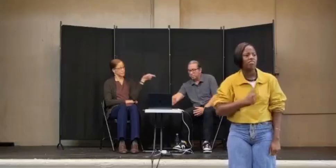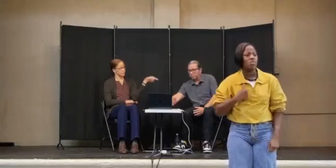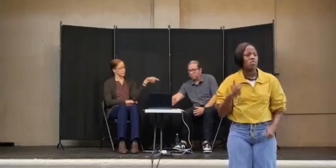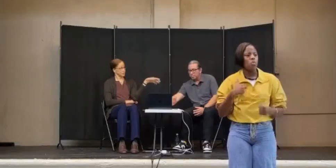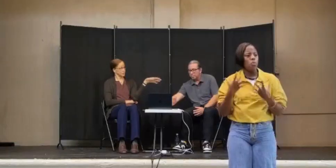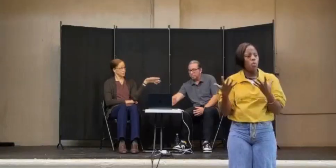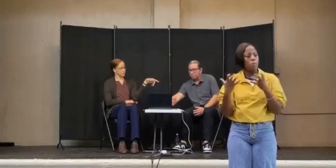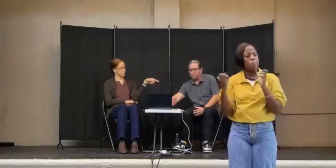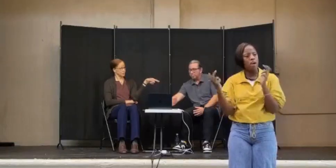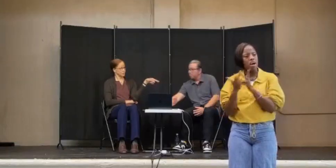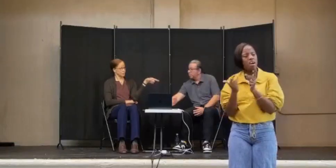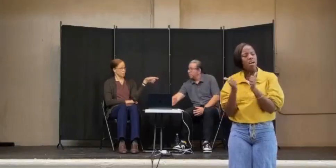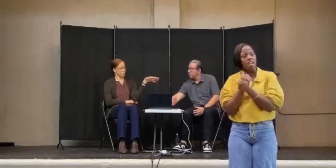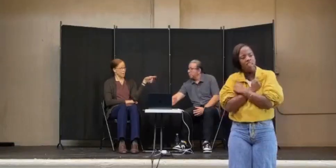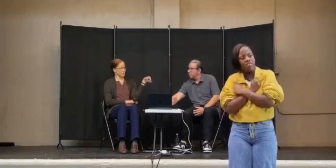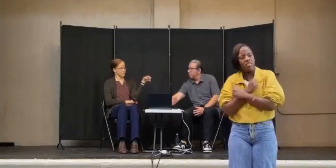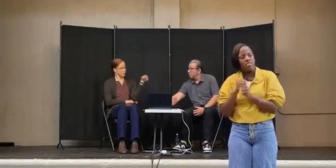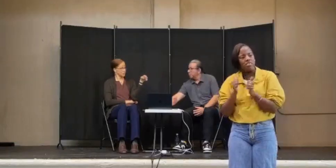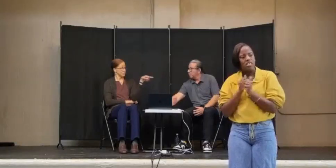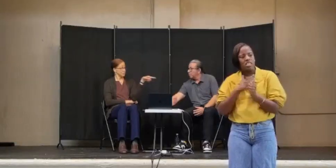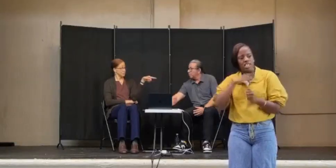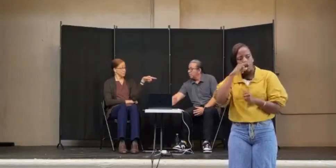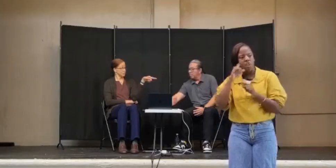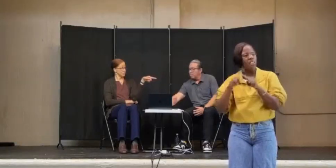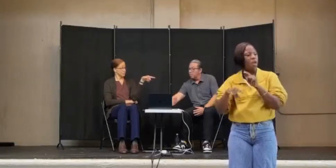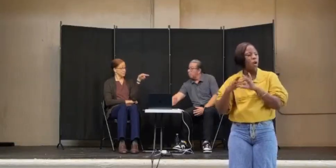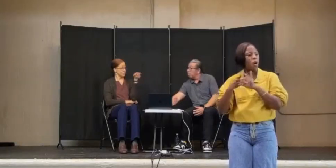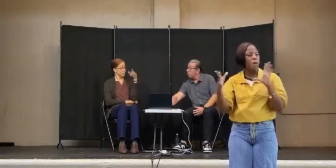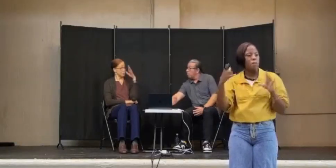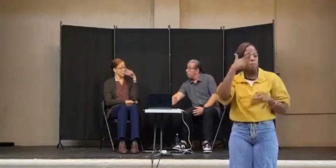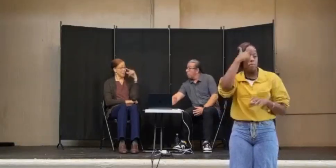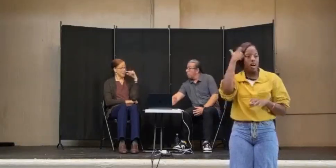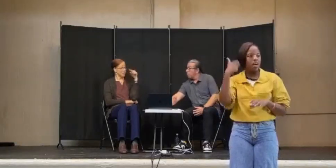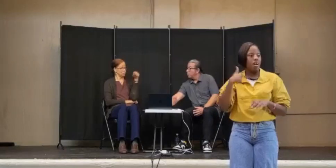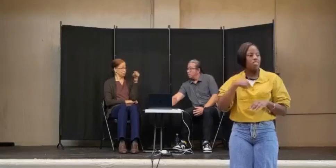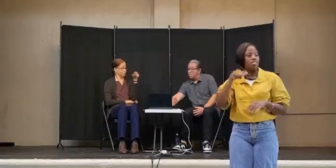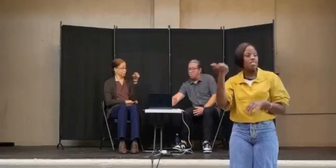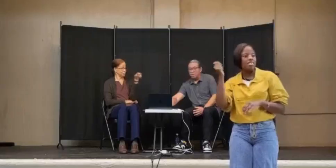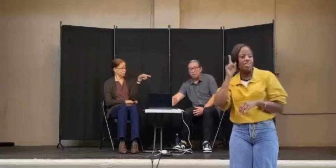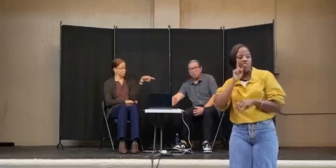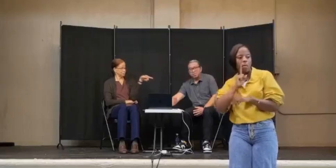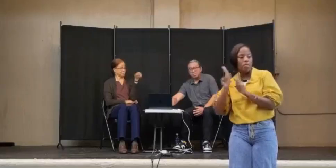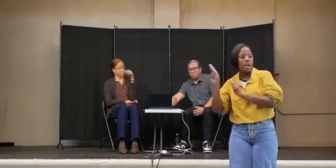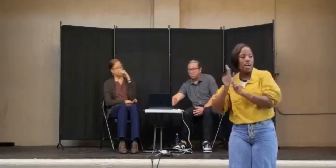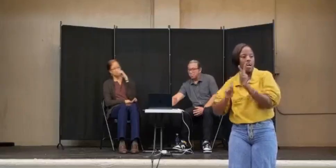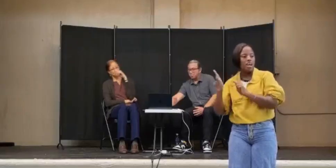I just had to apologize and say that I was sorry, that I wanted to reunify with my kids.